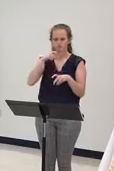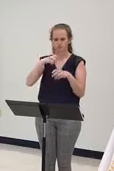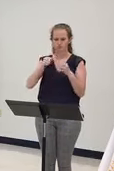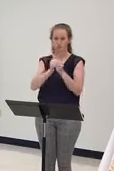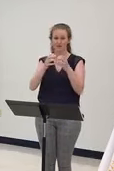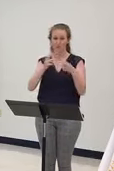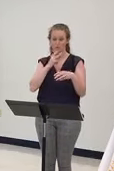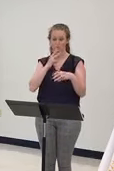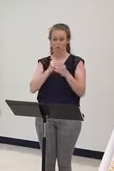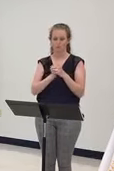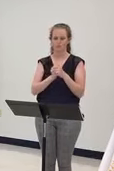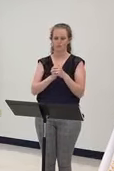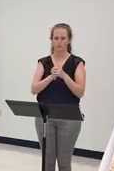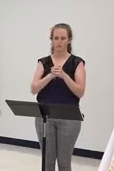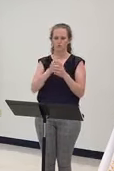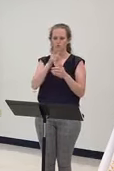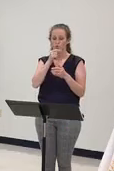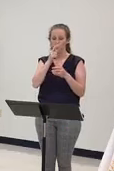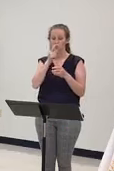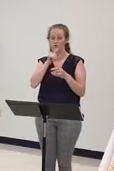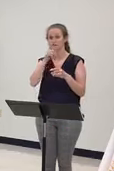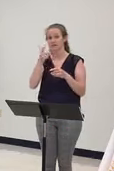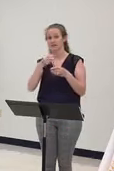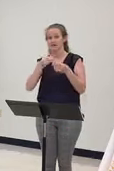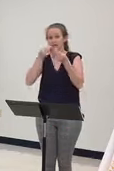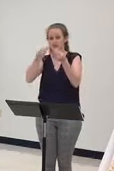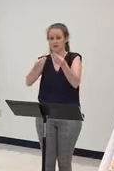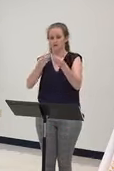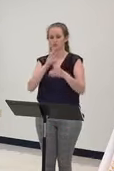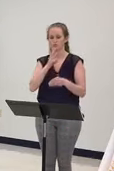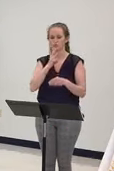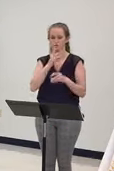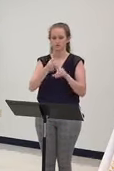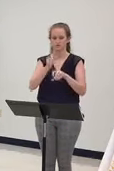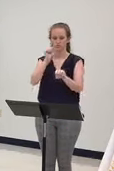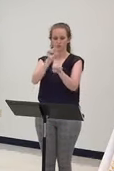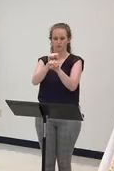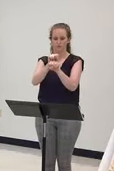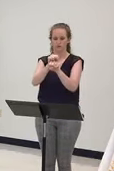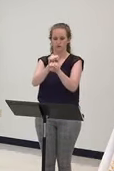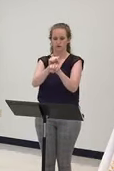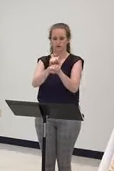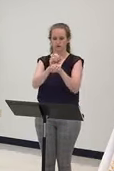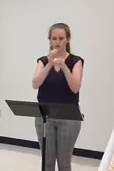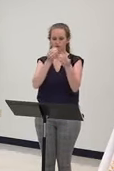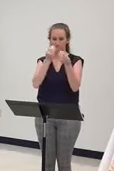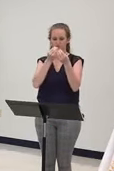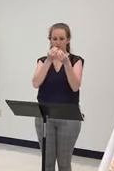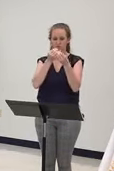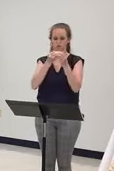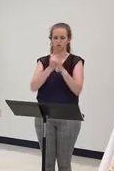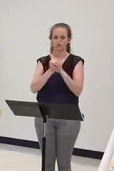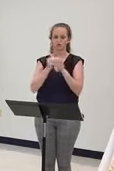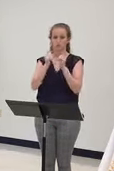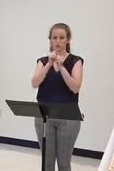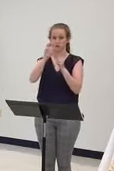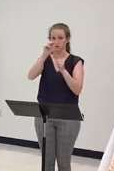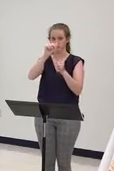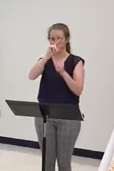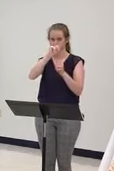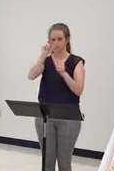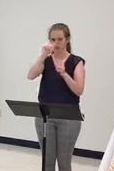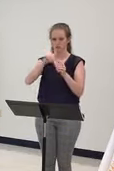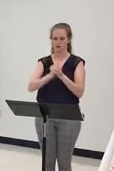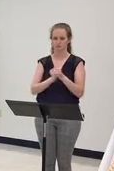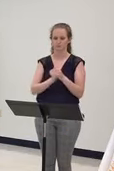waterless ground, who brought forth water for you from the flinty rock and fed you in the desert with manna,